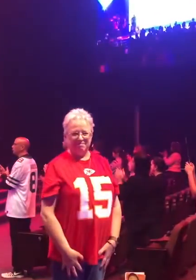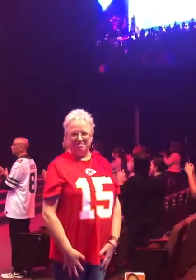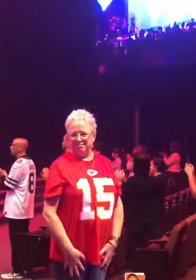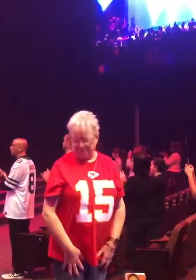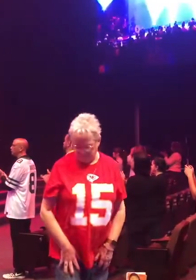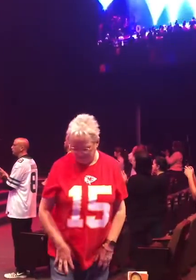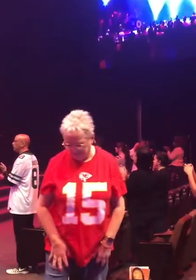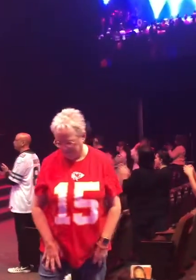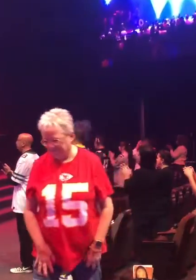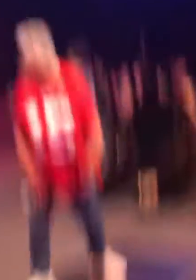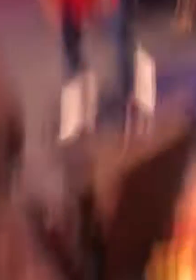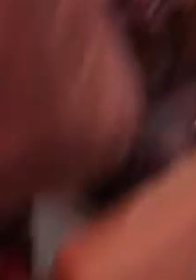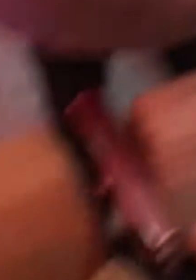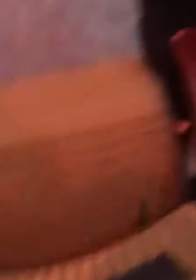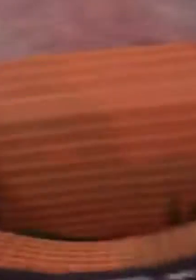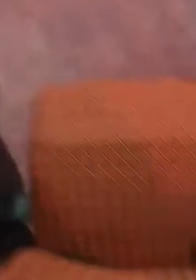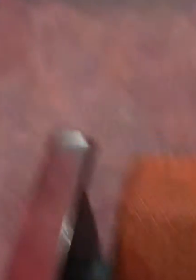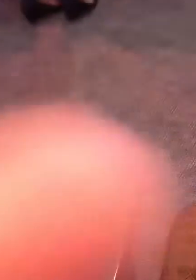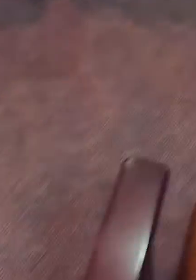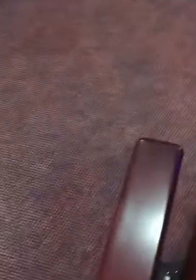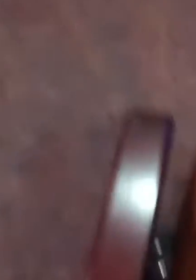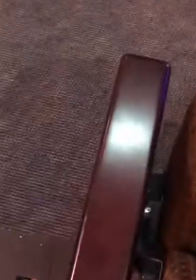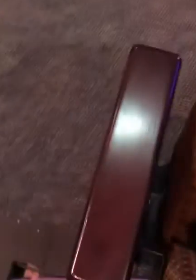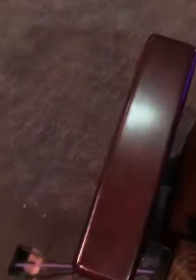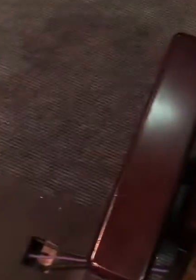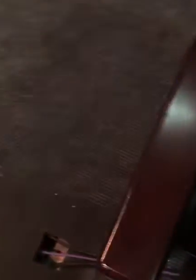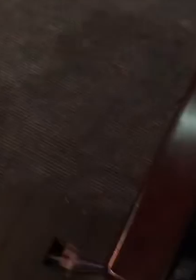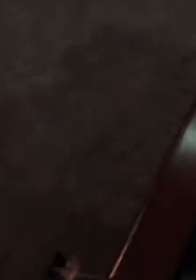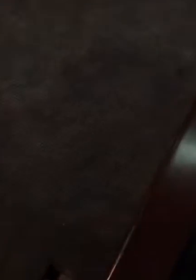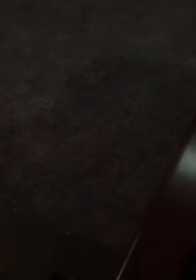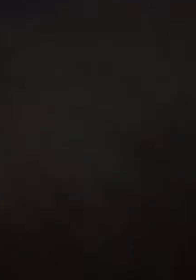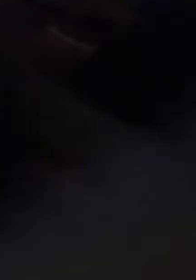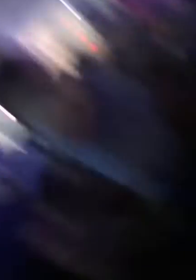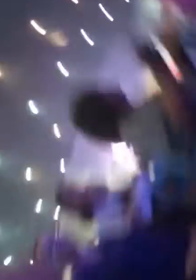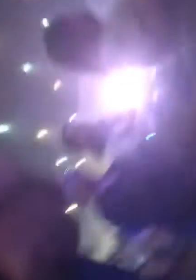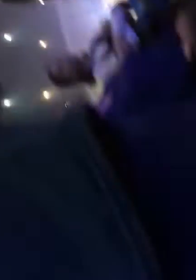God bless you. So good to see you in church today. Is anybody ready for a Super Sunday?